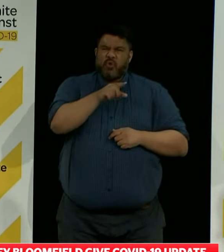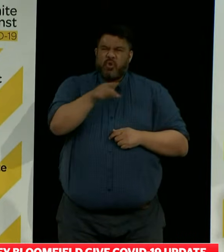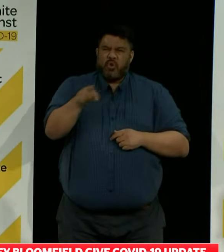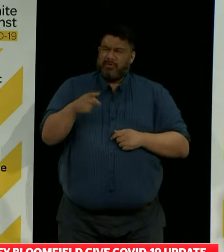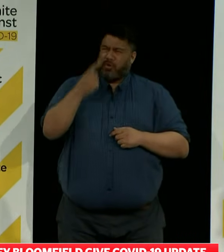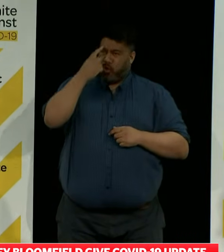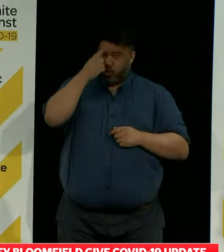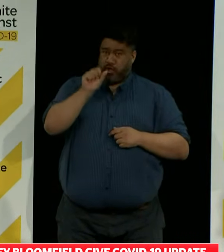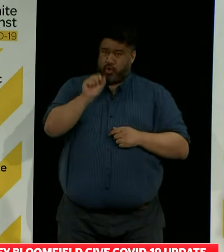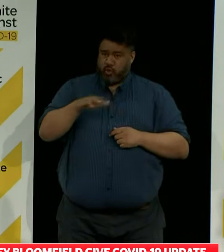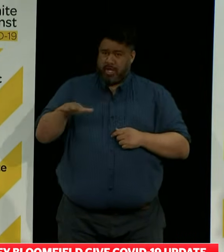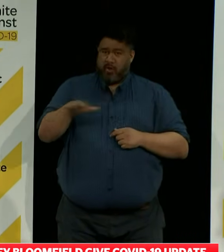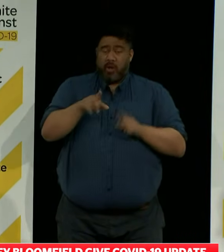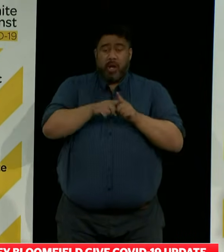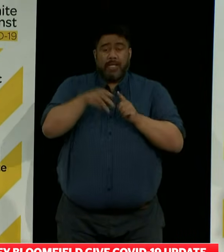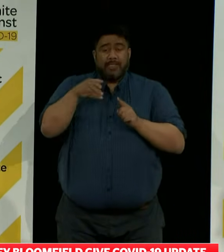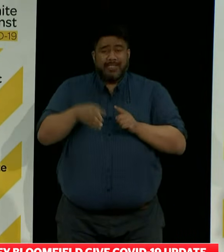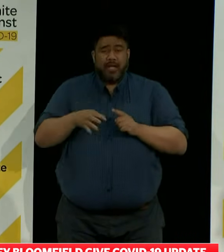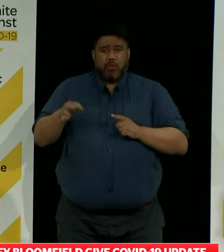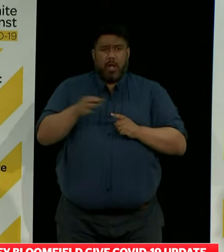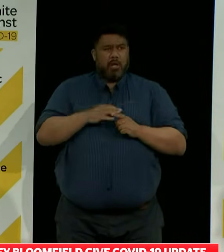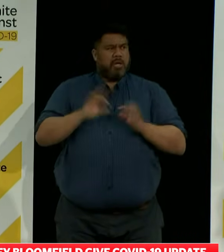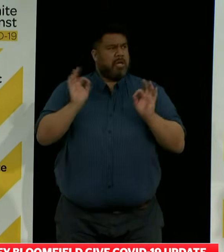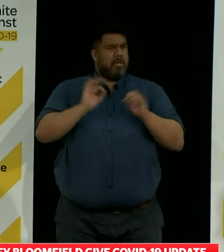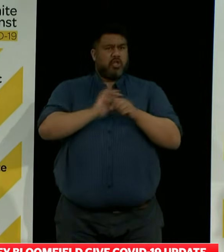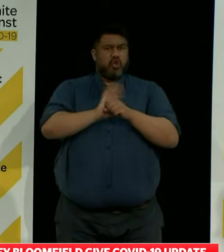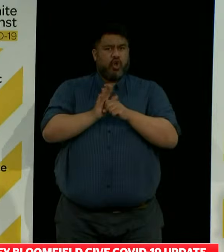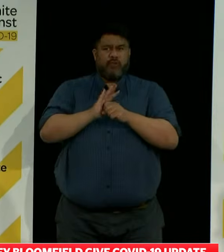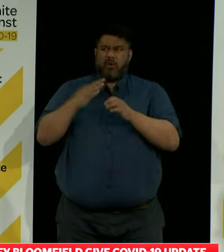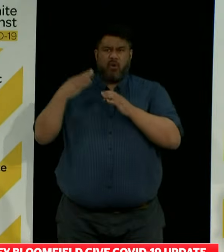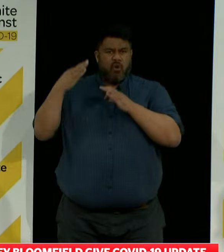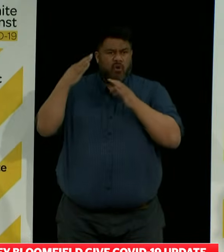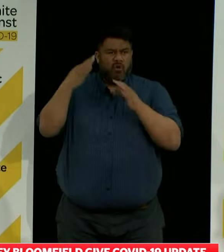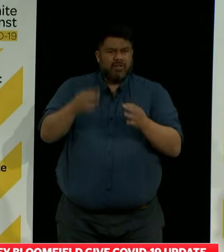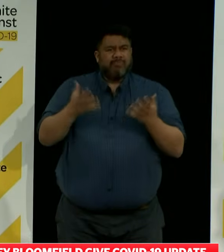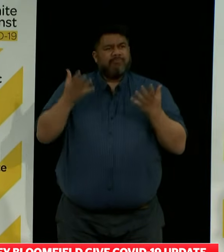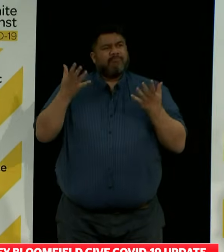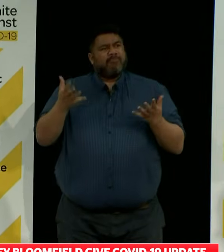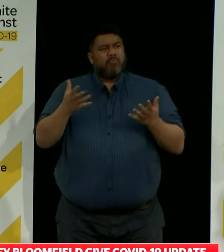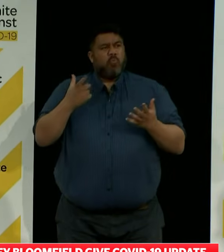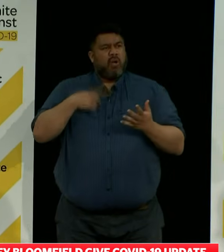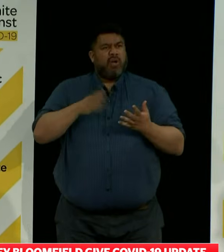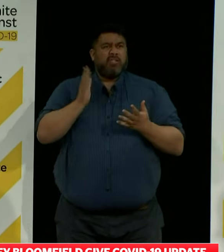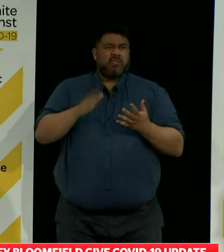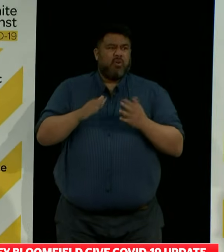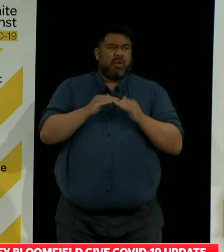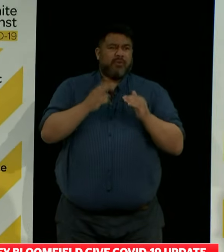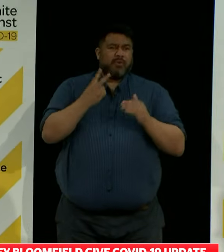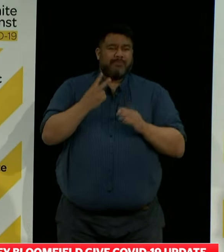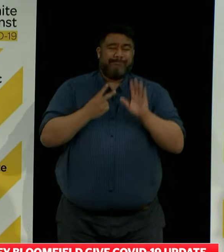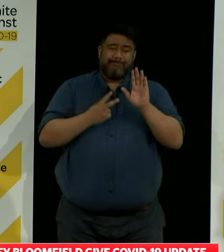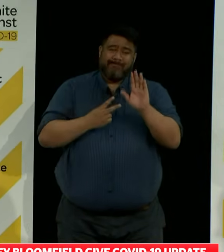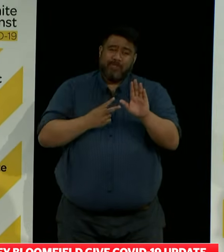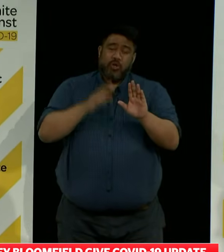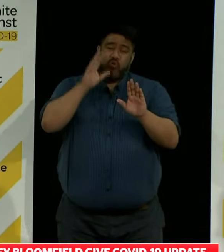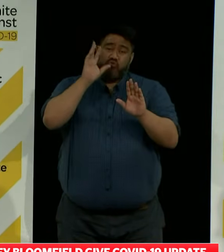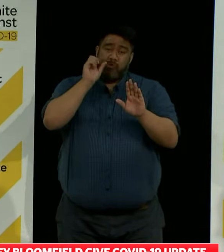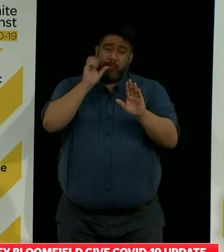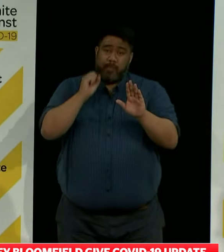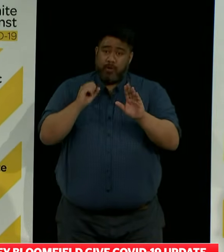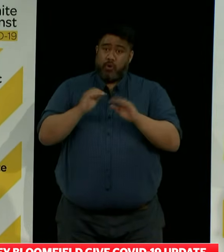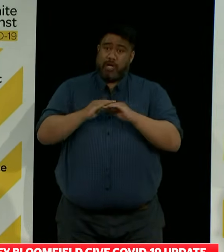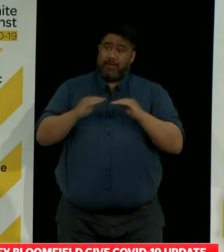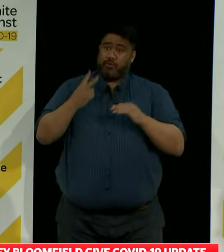those in the South Island that have not had a COVID case for a very long time, but it's important to remember that the reason there have not been